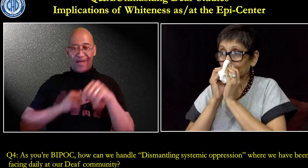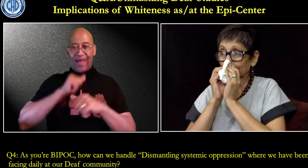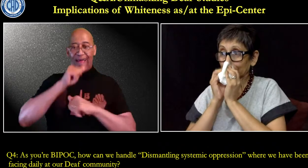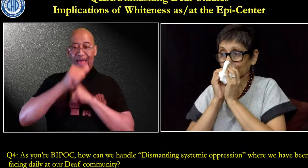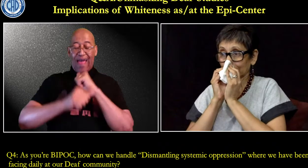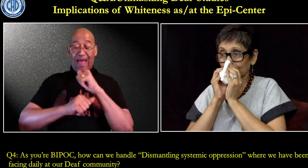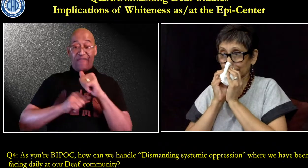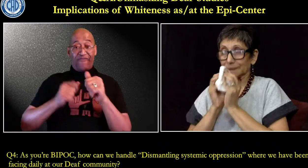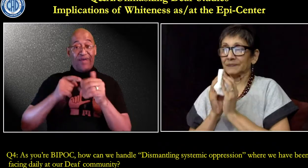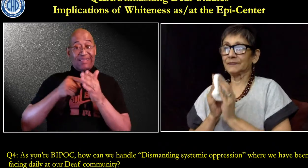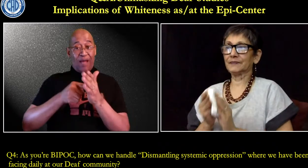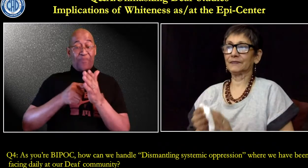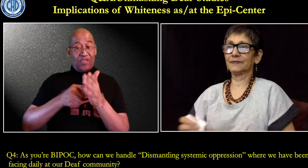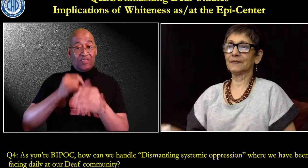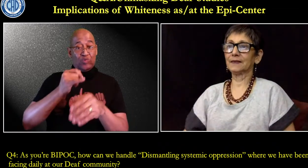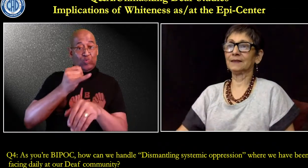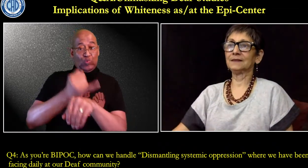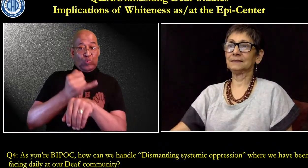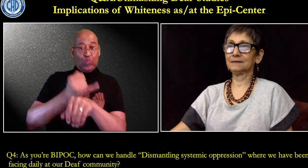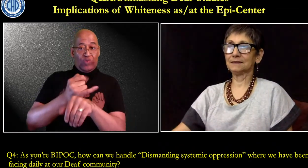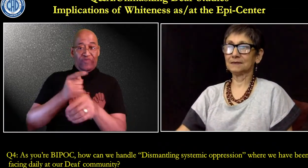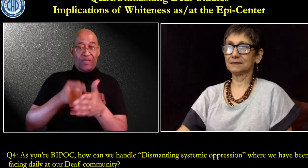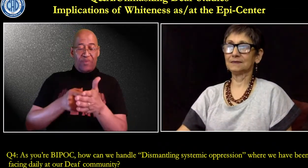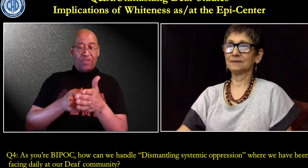And then with BIPOC,